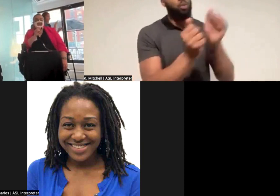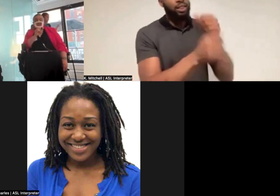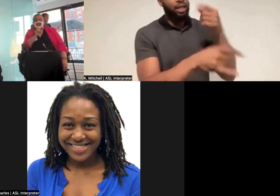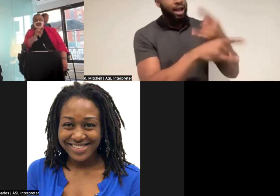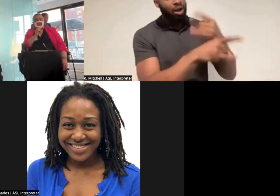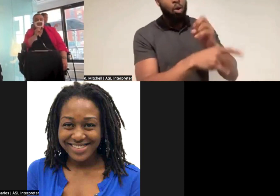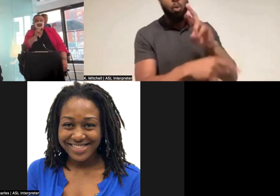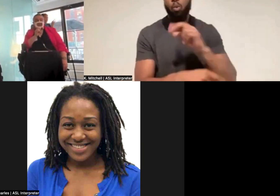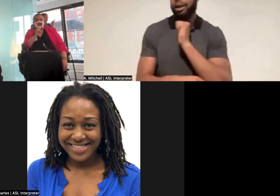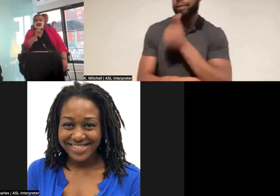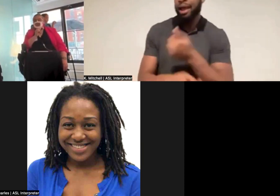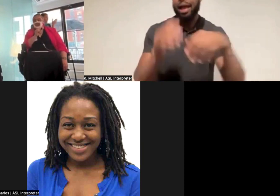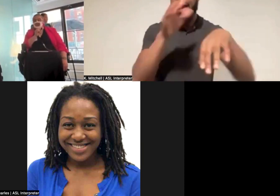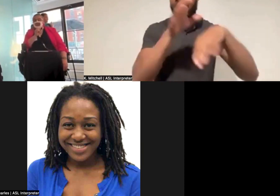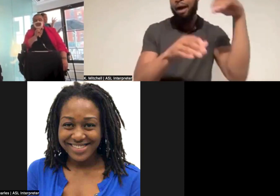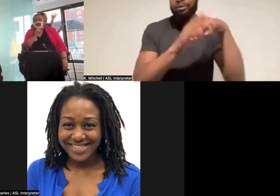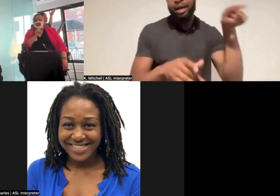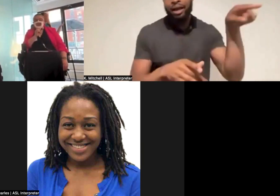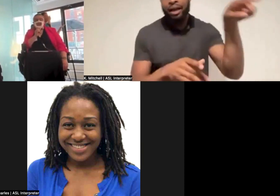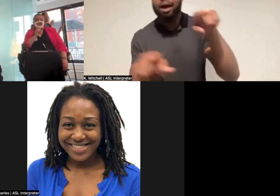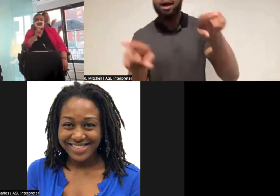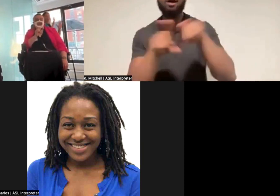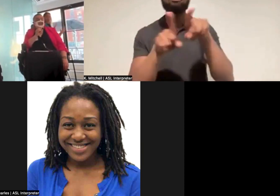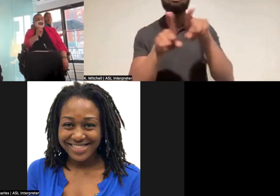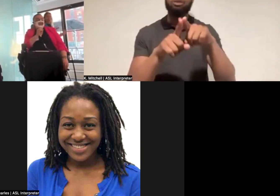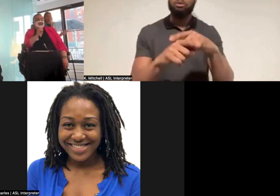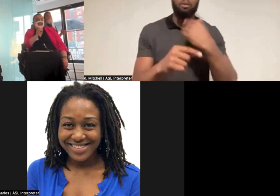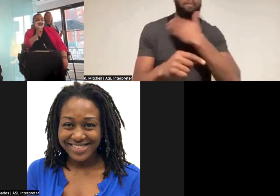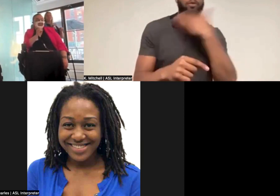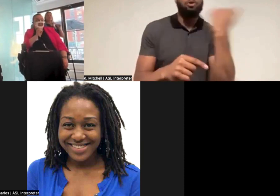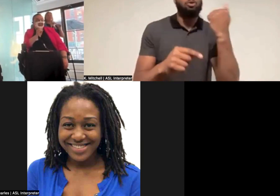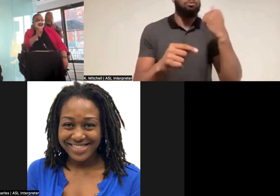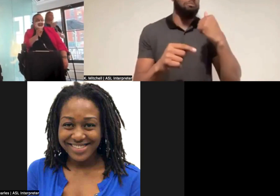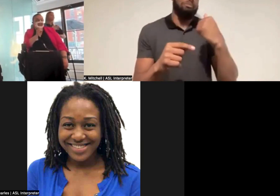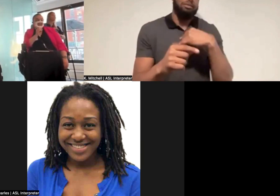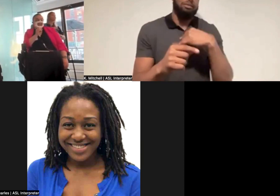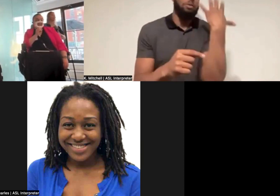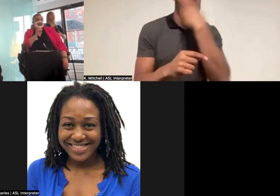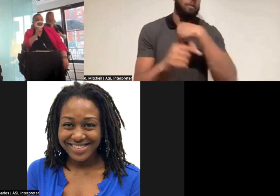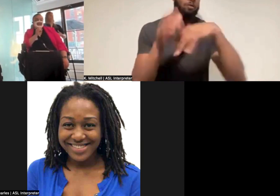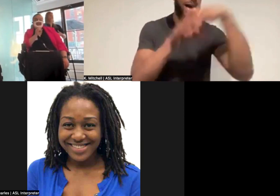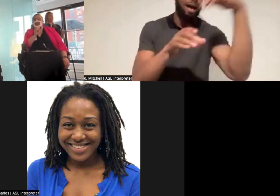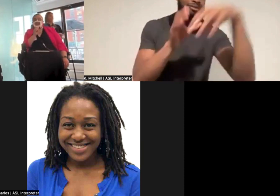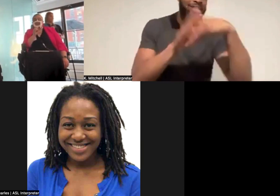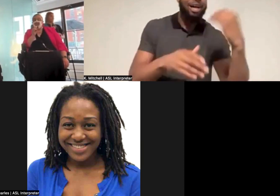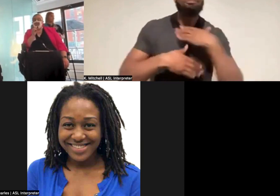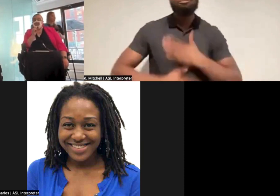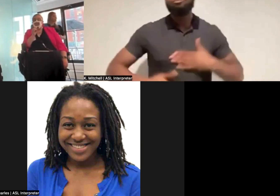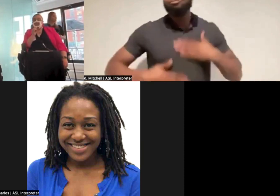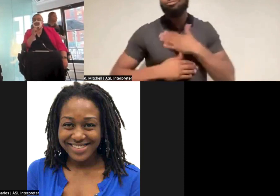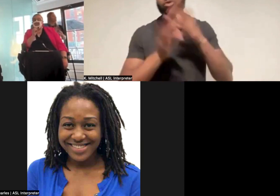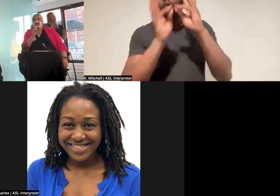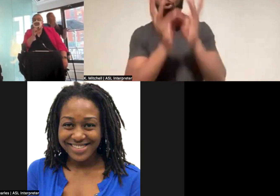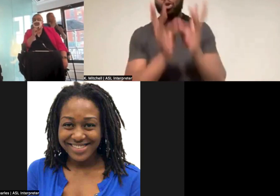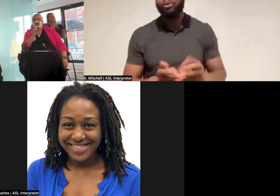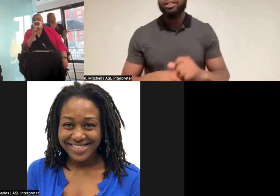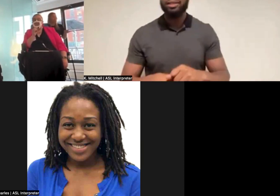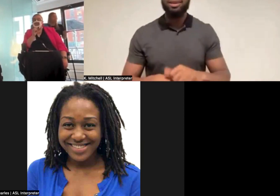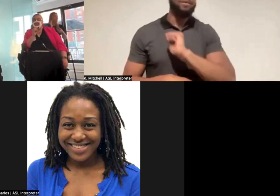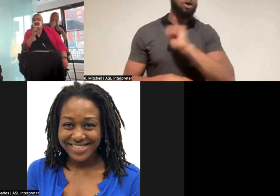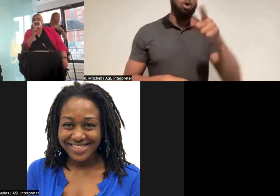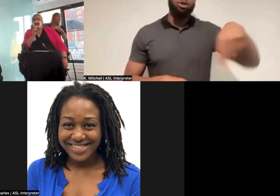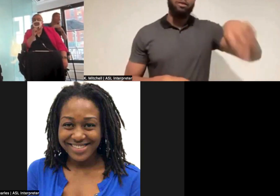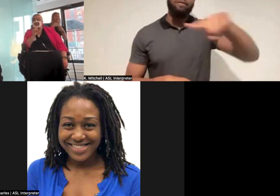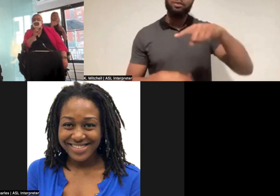to enjoy the beautiful weather. So I hope you'll join us out there and feel free to grab some food on your way. But all of you, thank you so much for joining us